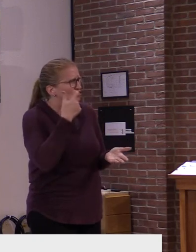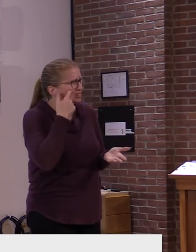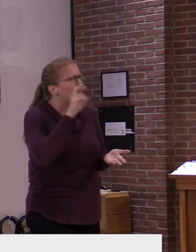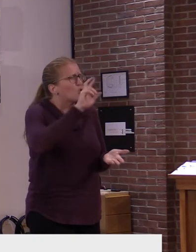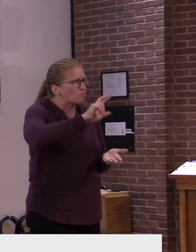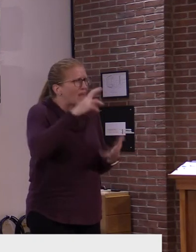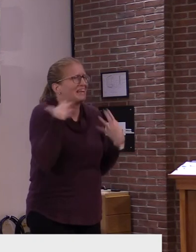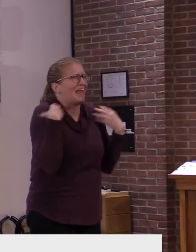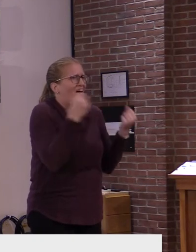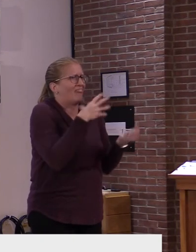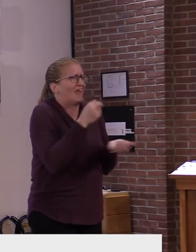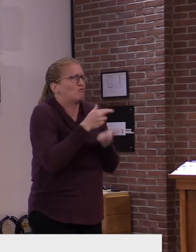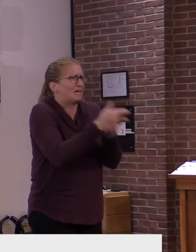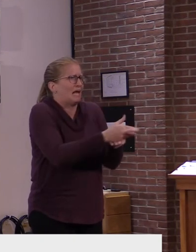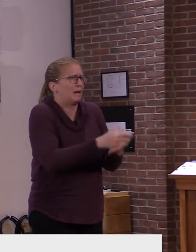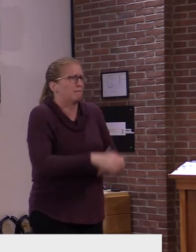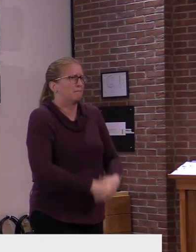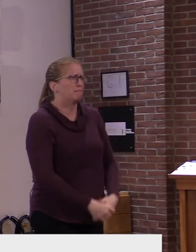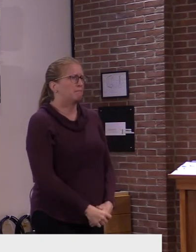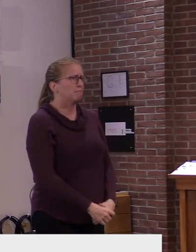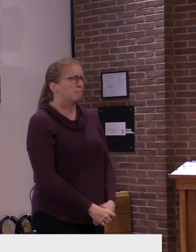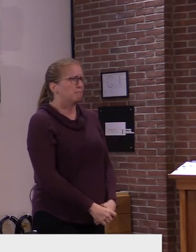Rehab.